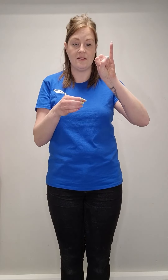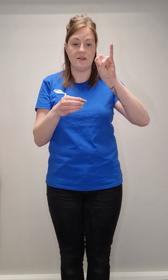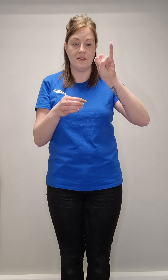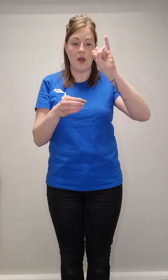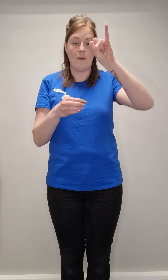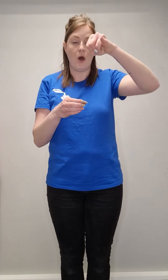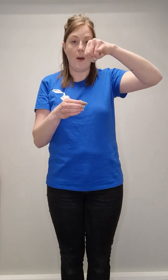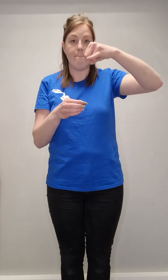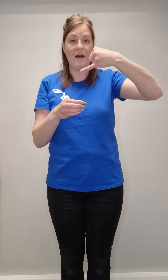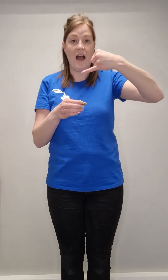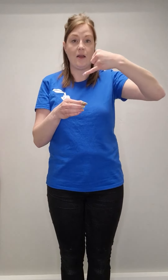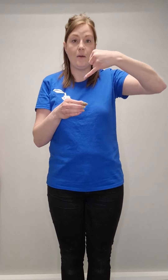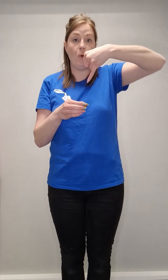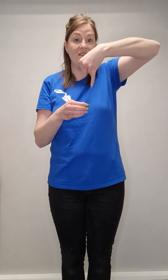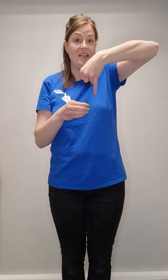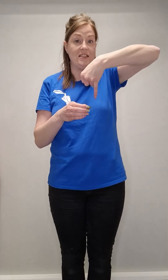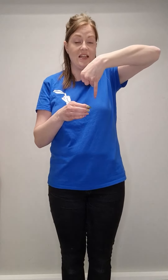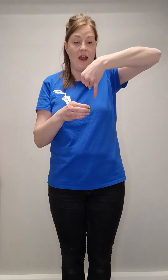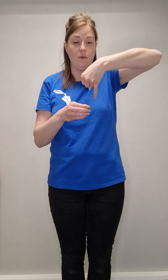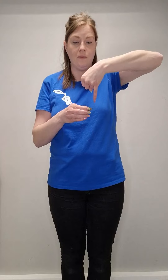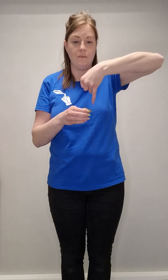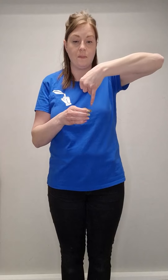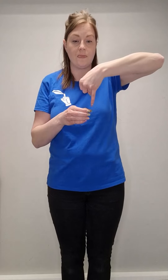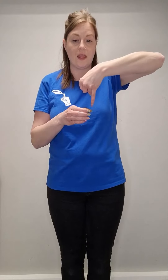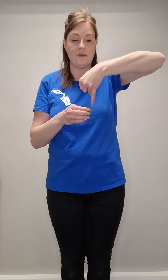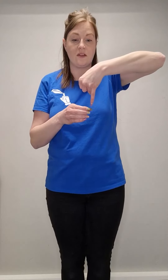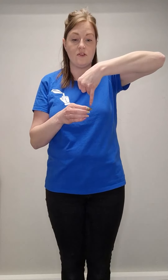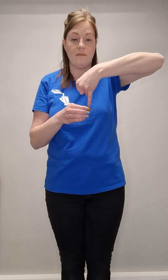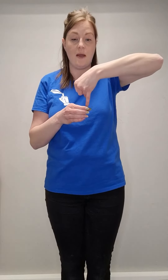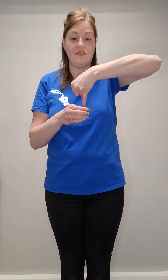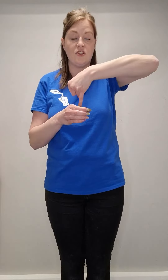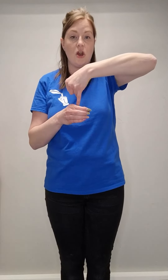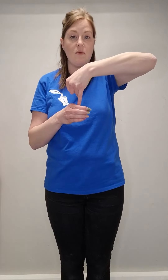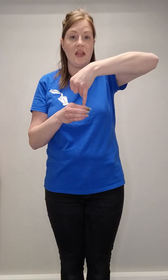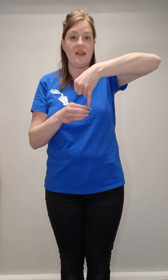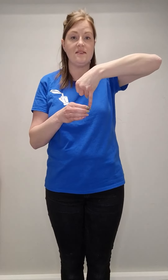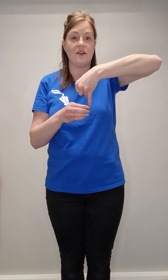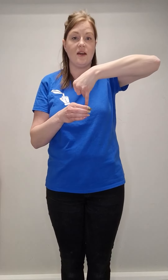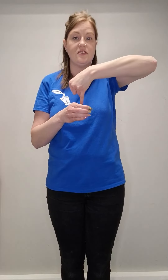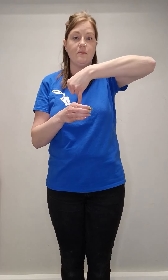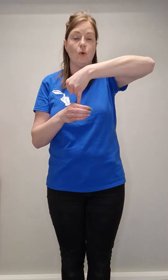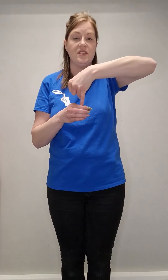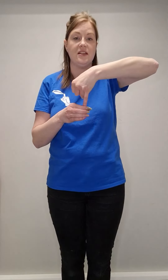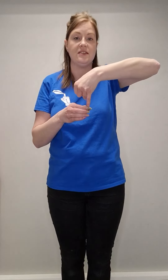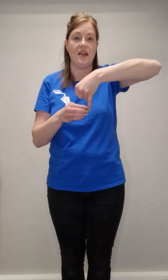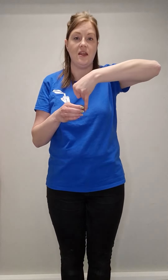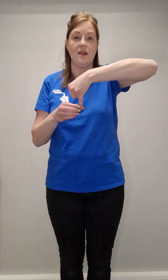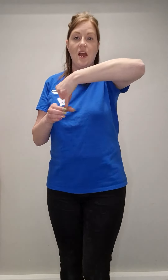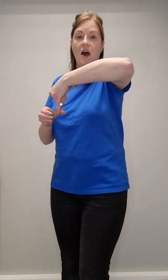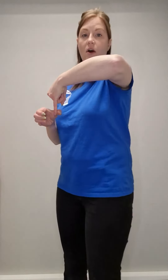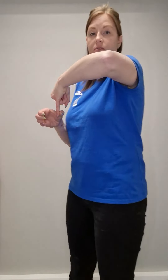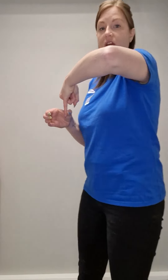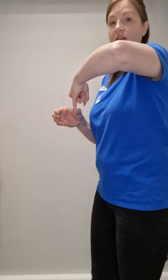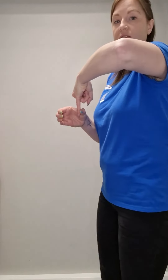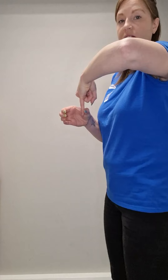hand, palm back, pointing down. It's going to mime stirring inside supporting C. And I'll turn to the